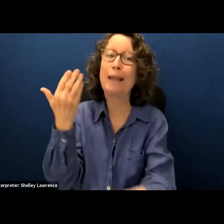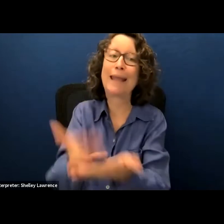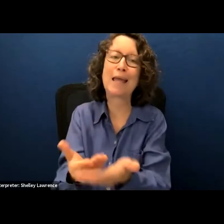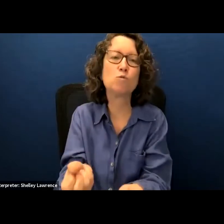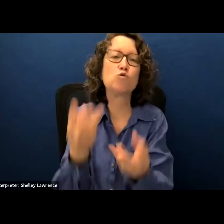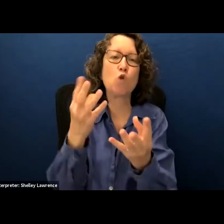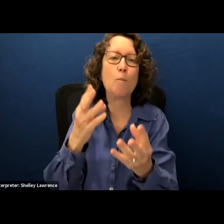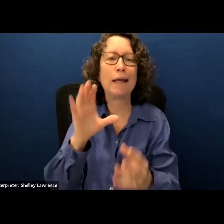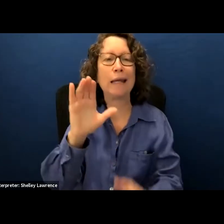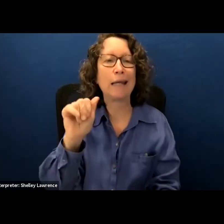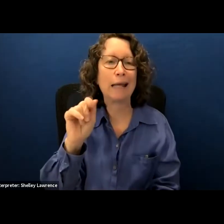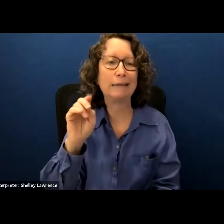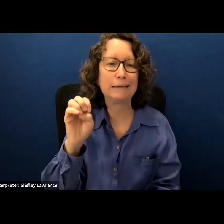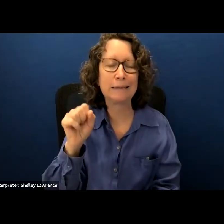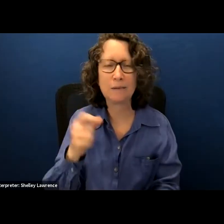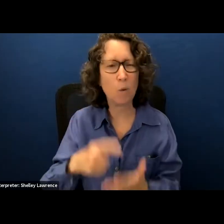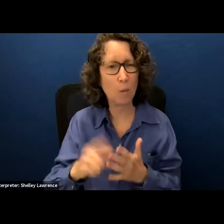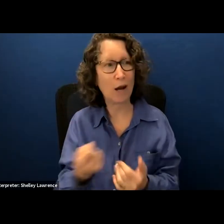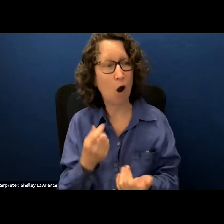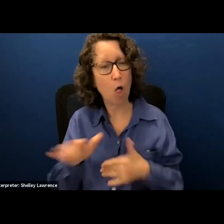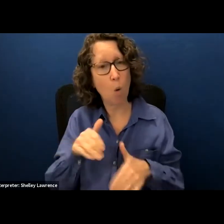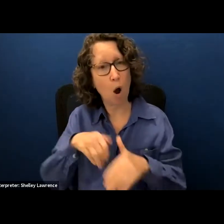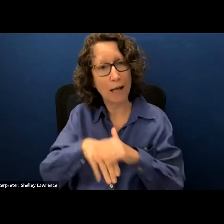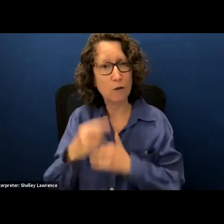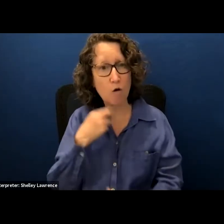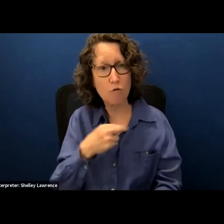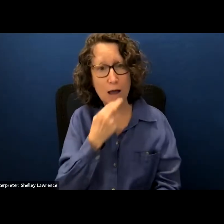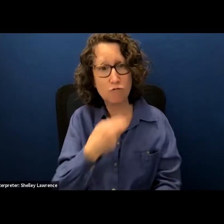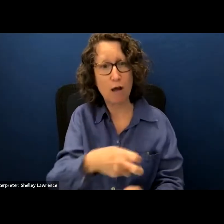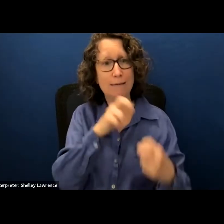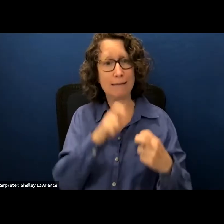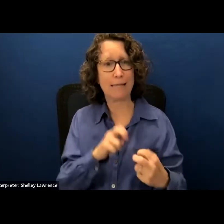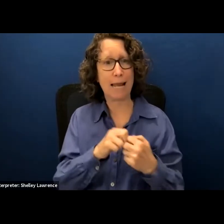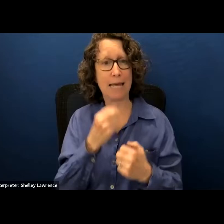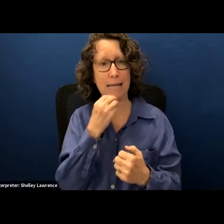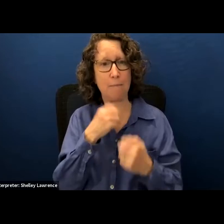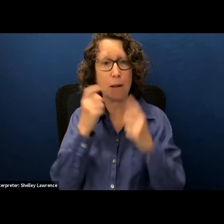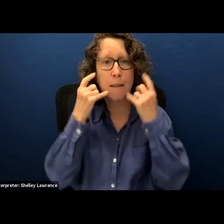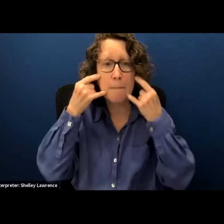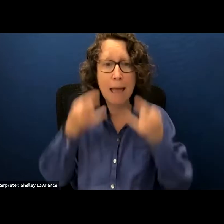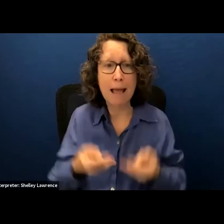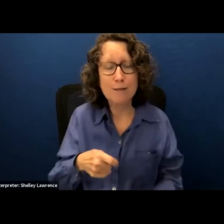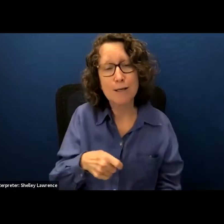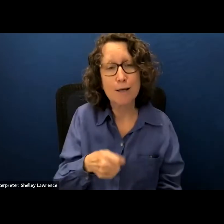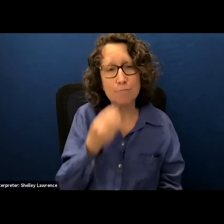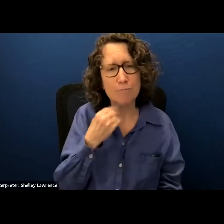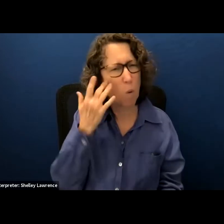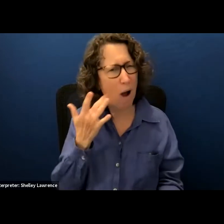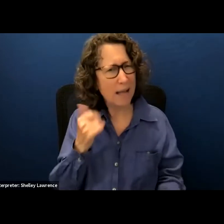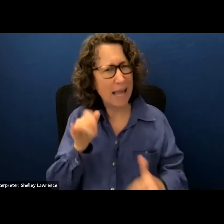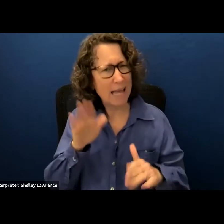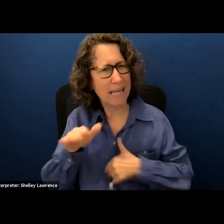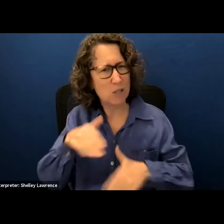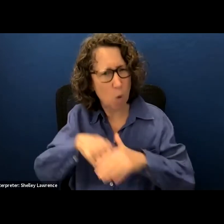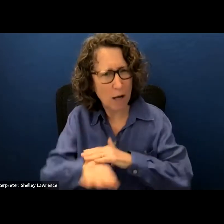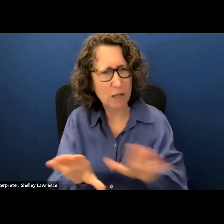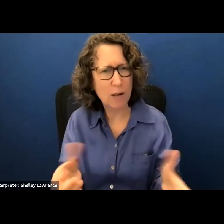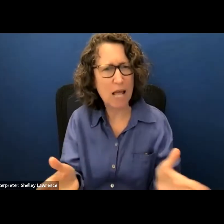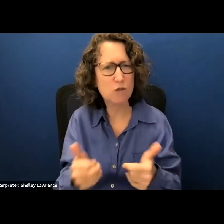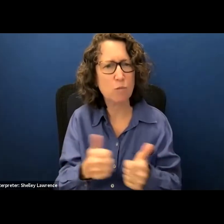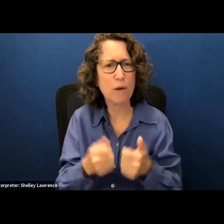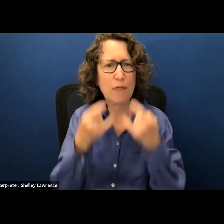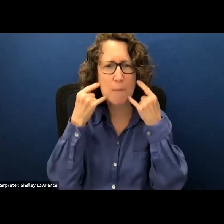many cases. We can all walk into a restaurant and sit down at a table and take our masks off. Why can't kids walk into a classroom with their